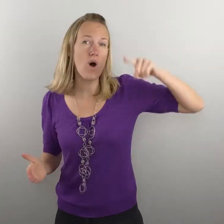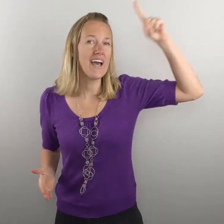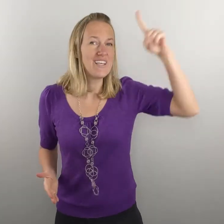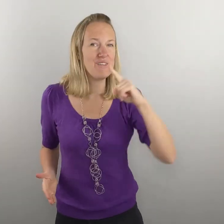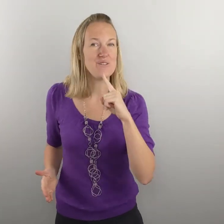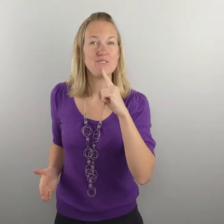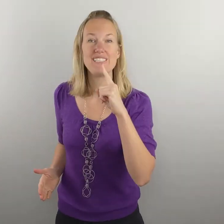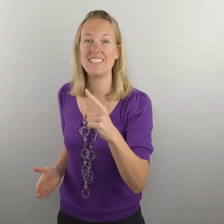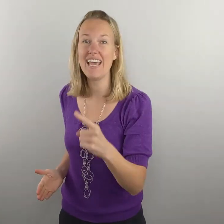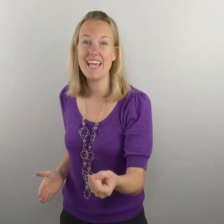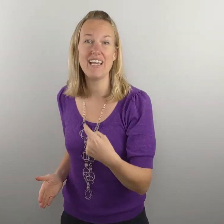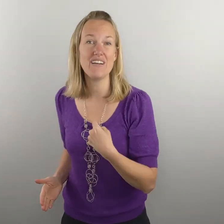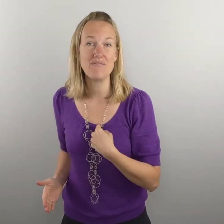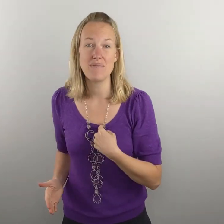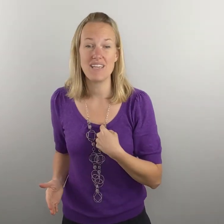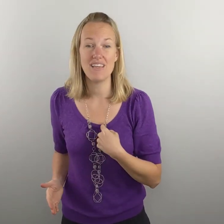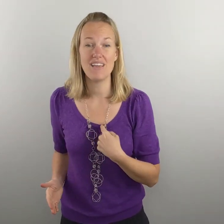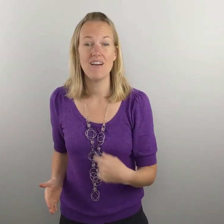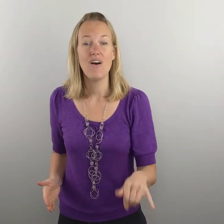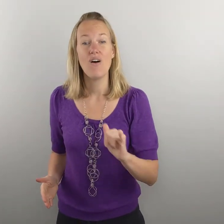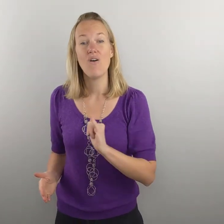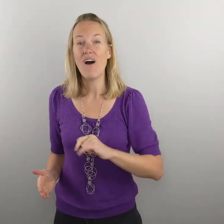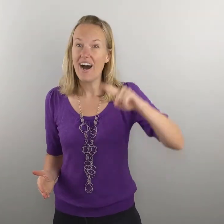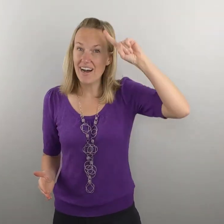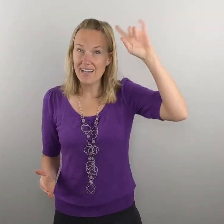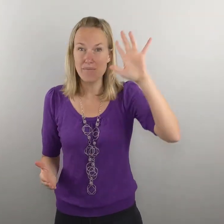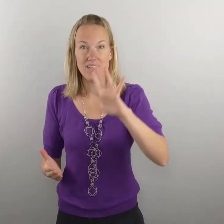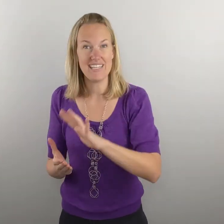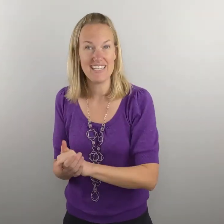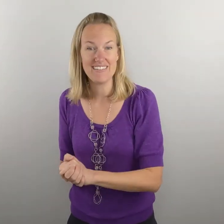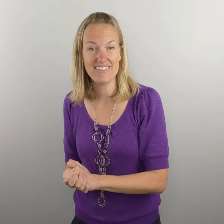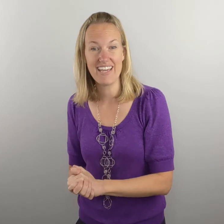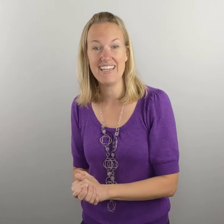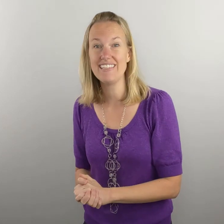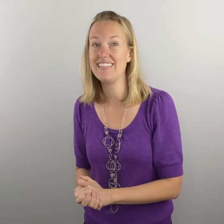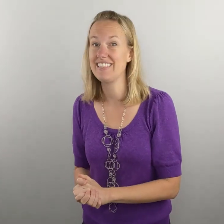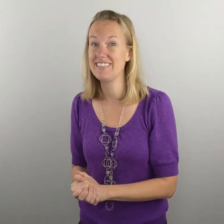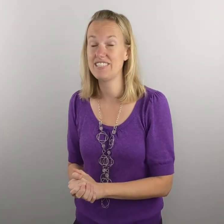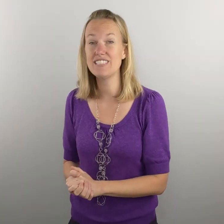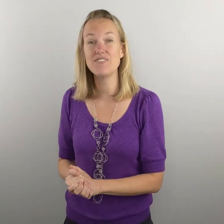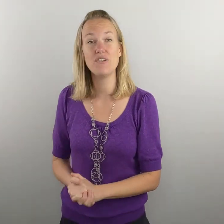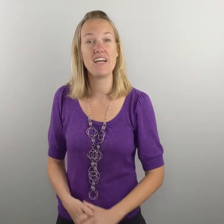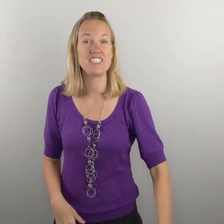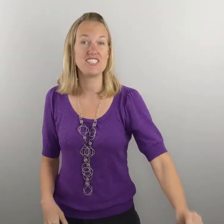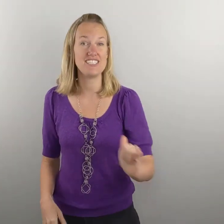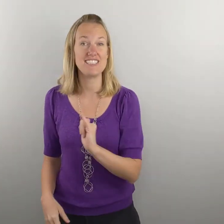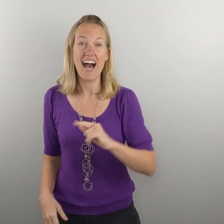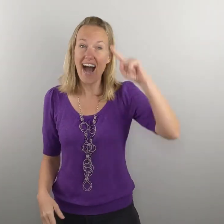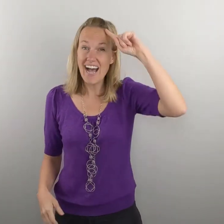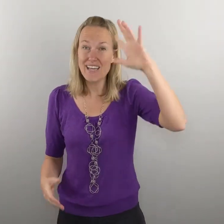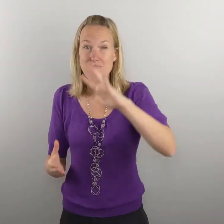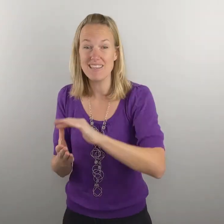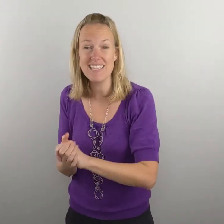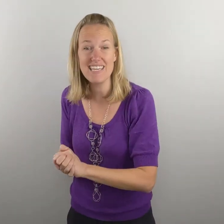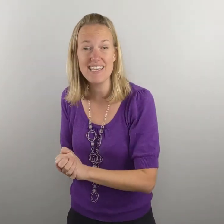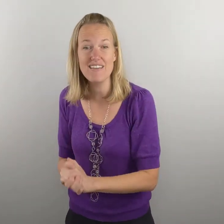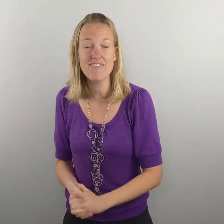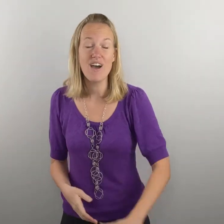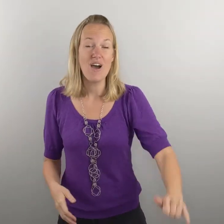what you say of me. Oh, I believe. Okay, and then it does just a few extras. I believe.